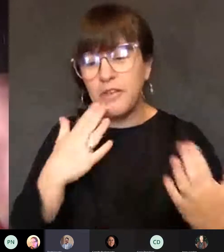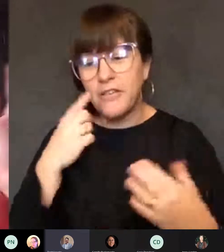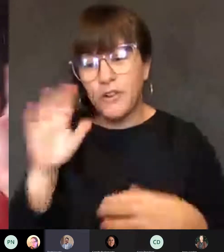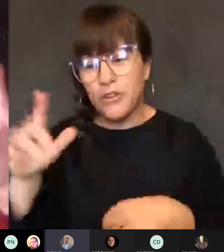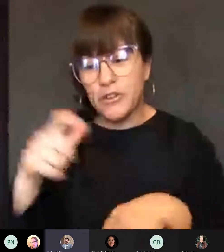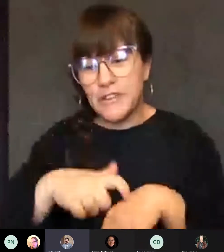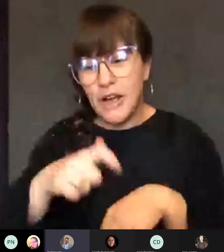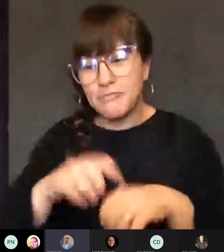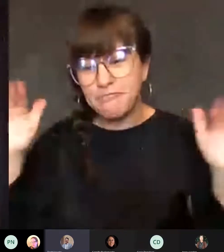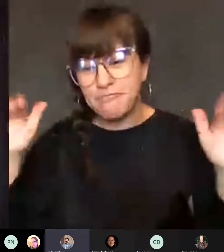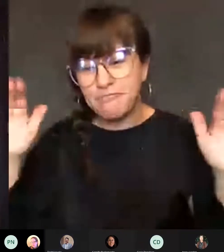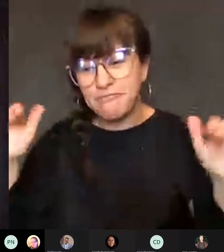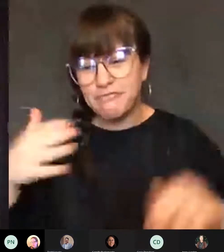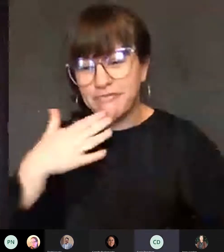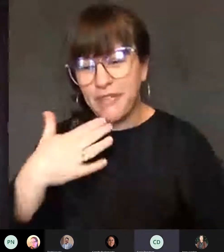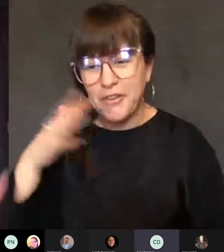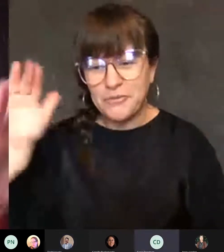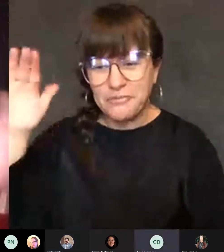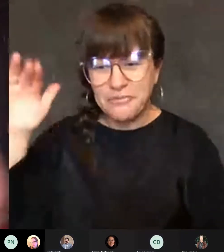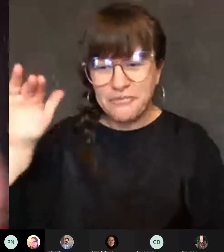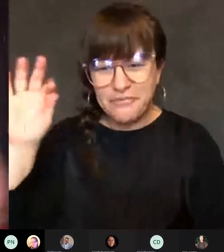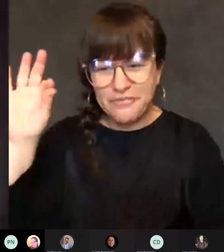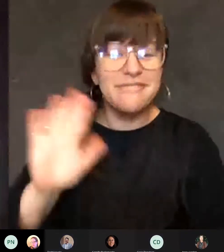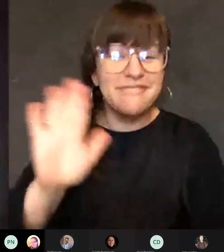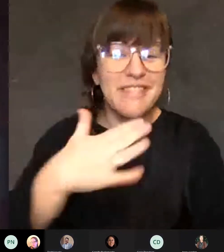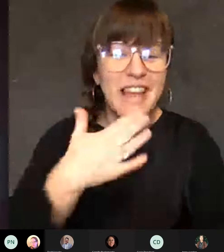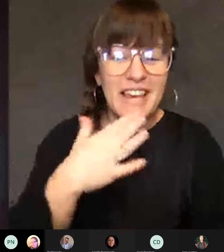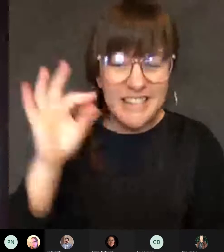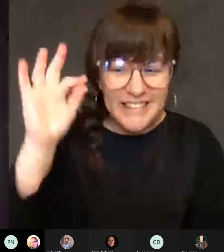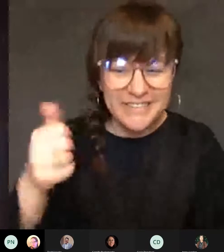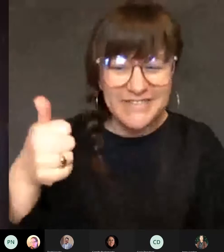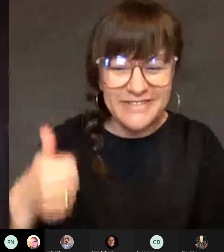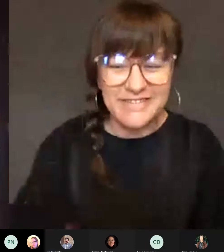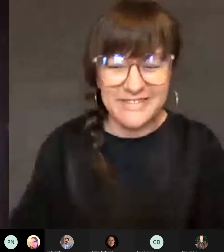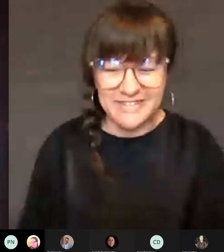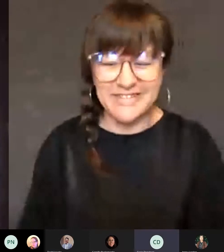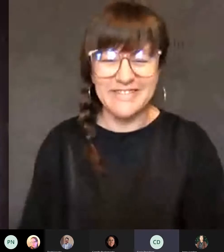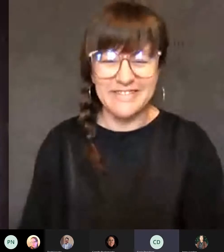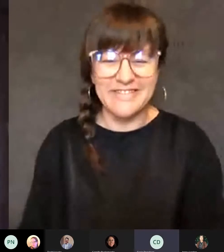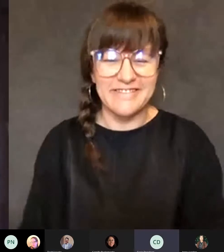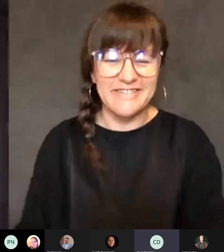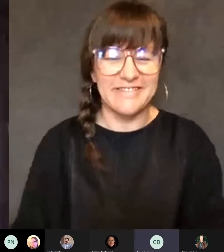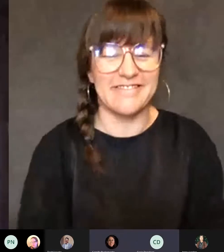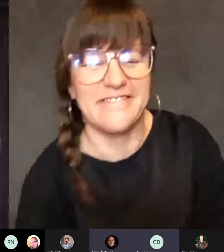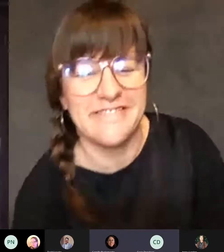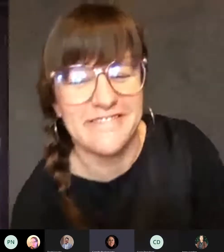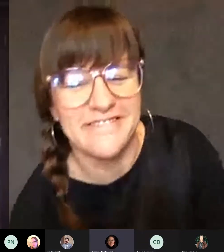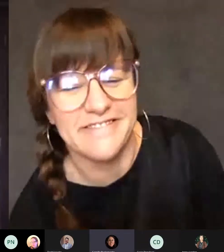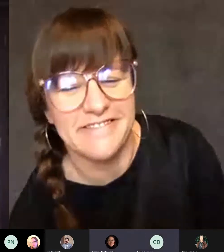Thank you, and thanks for doing this, Todd and Megan. Thank you. Thank you.